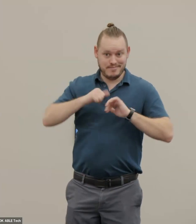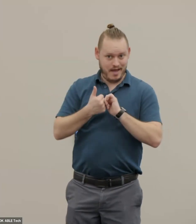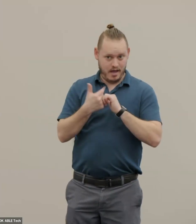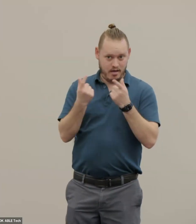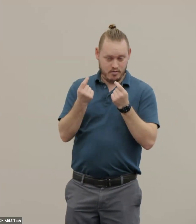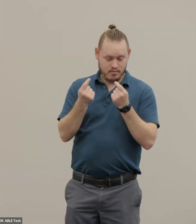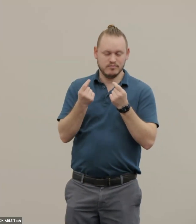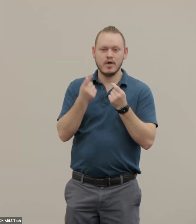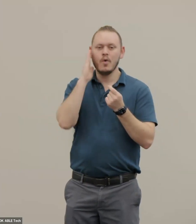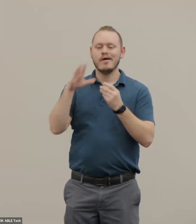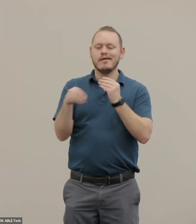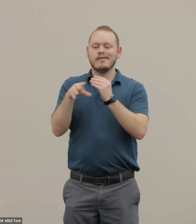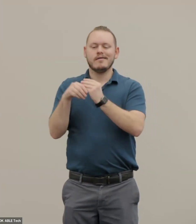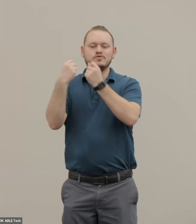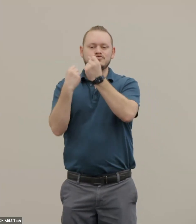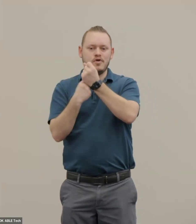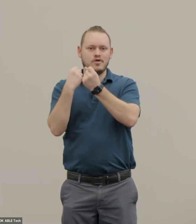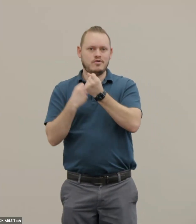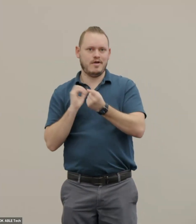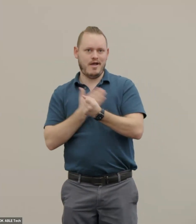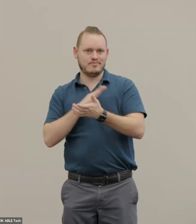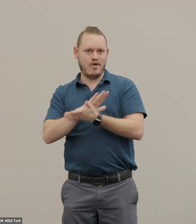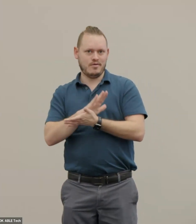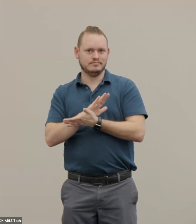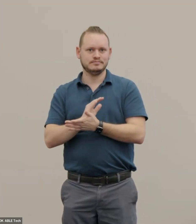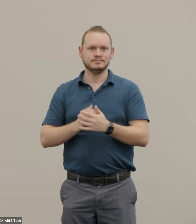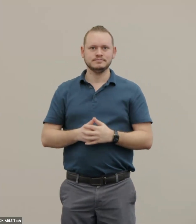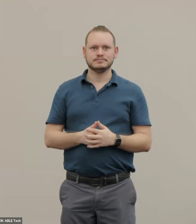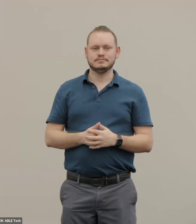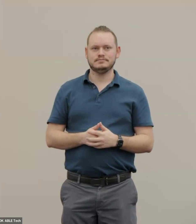we're going to start adding structure to our document. So